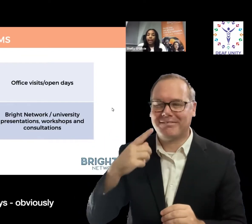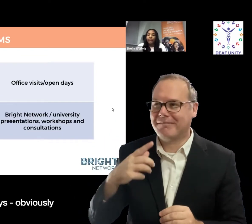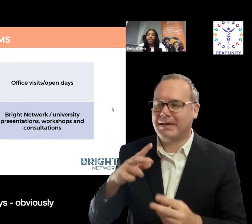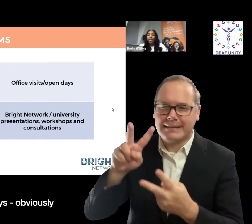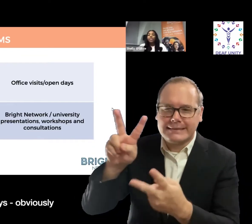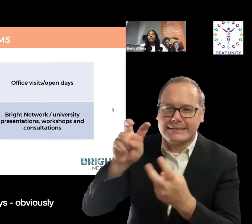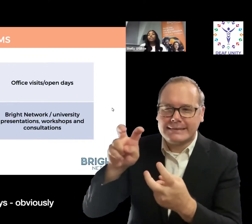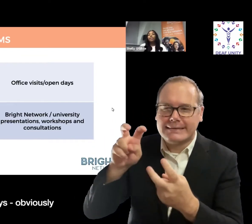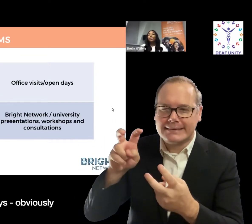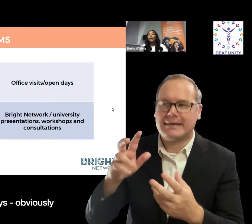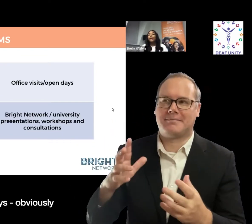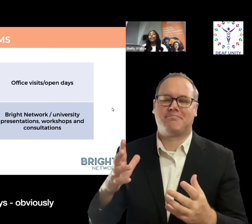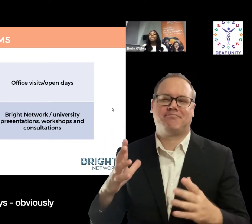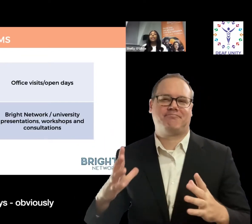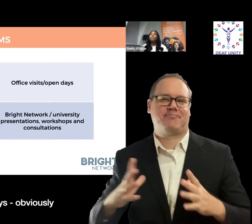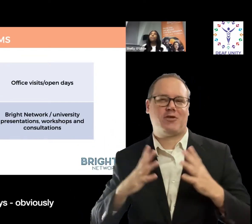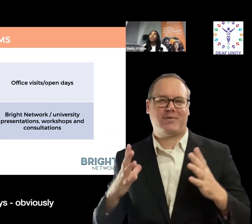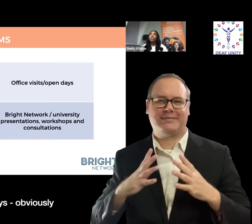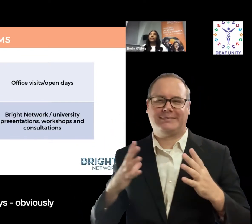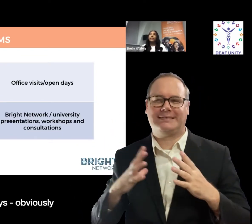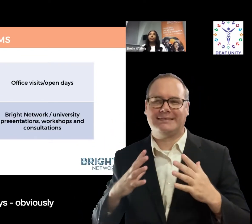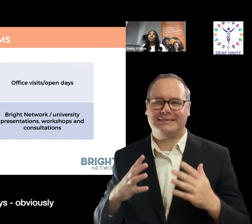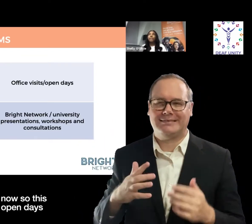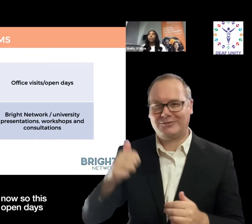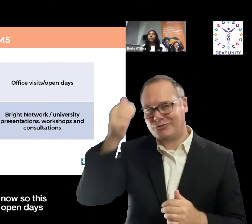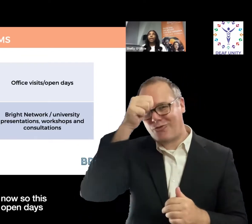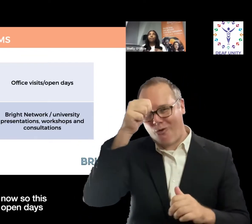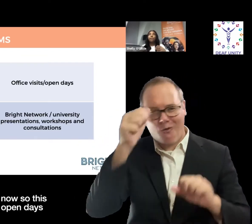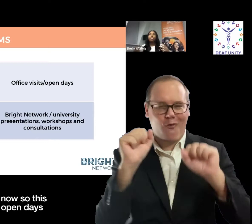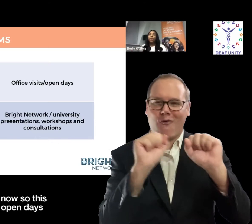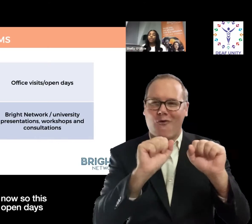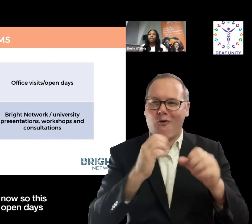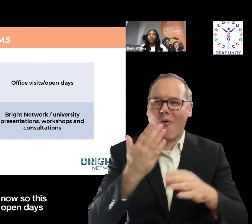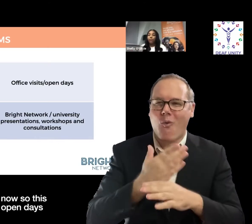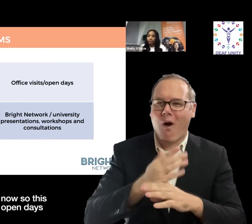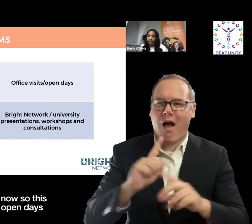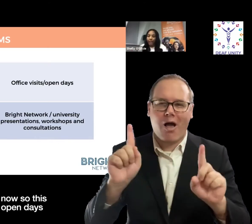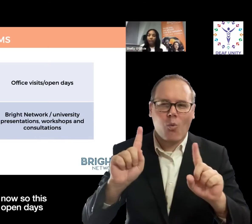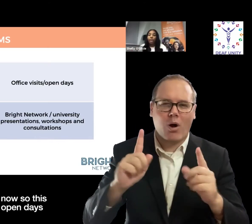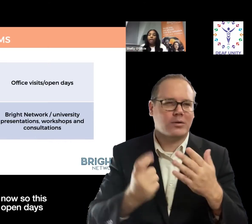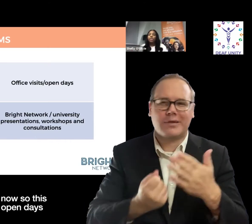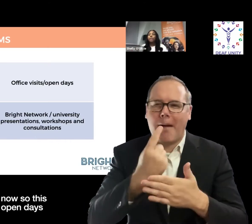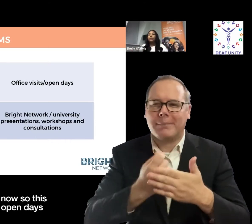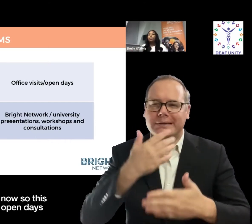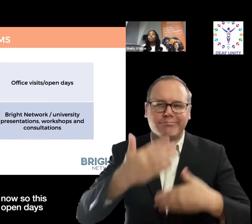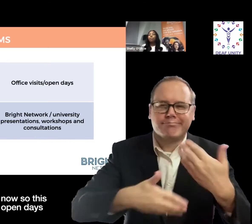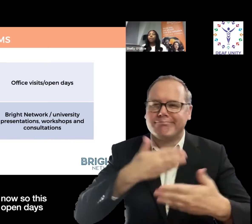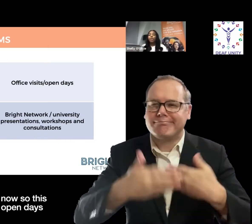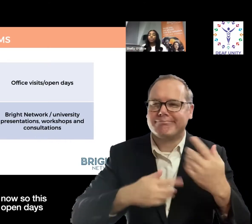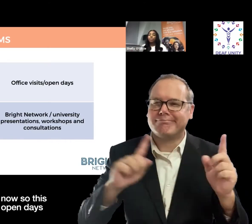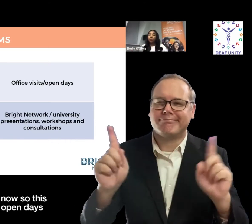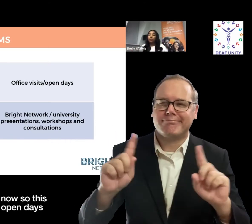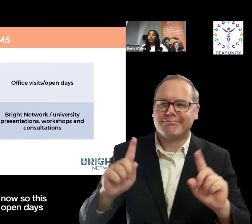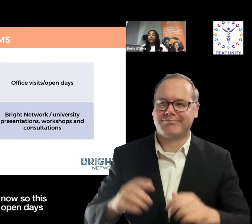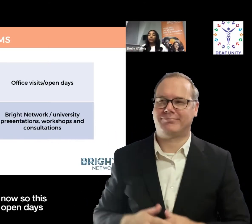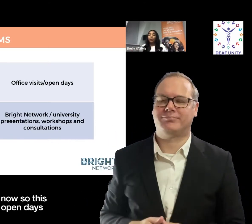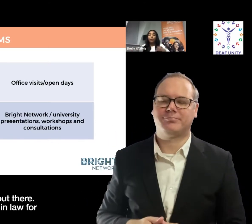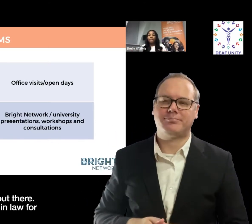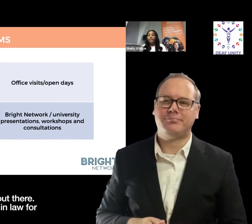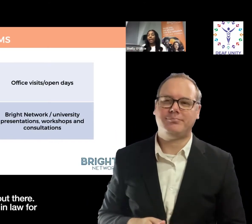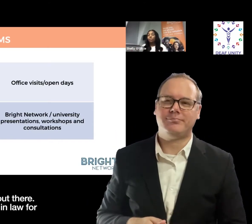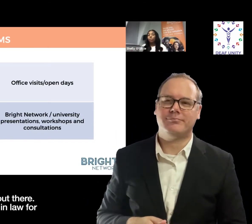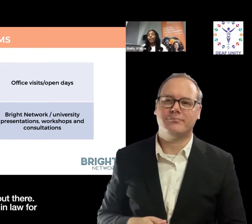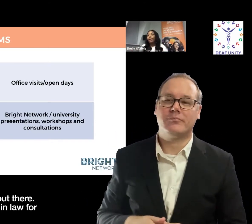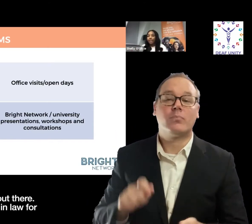open days, this is a really, in terms of office visits, obviously we're in a very virtual environment now. So these will be more virtual office visits or